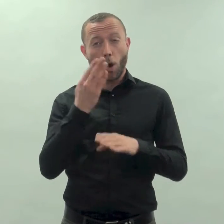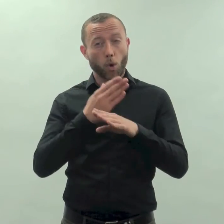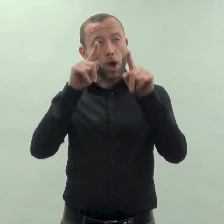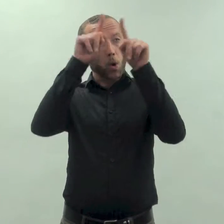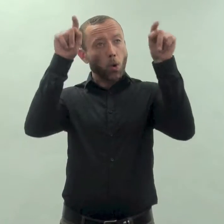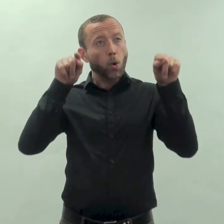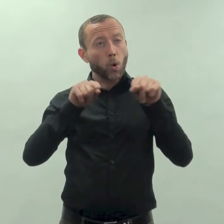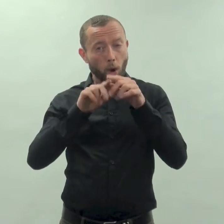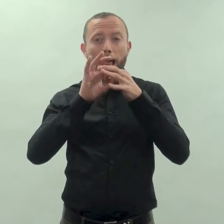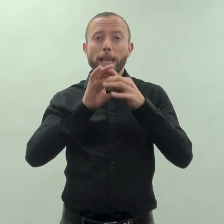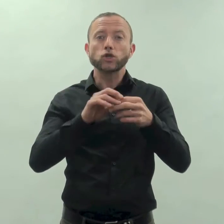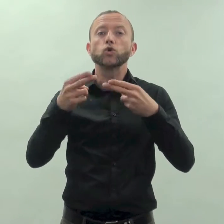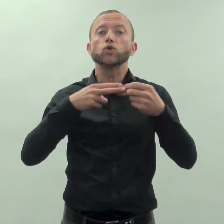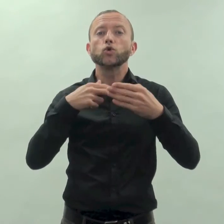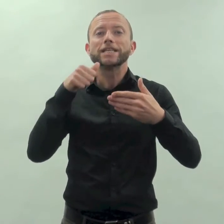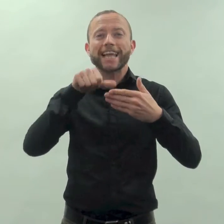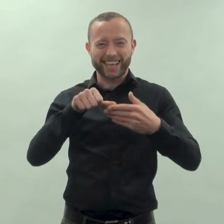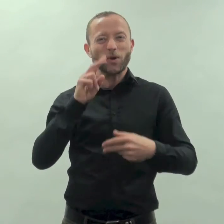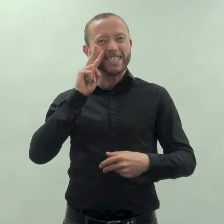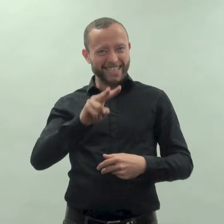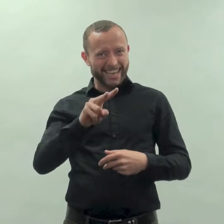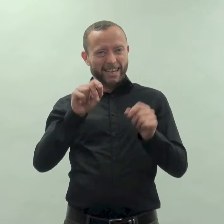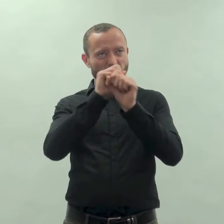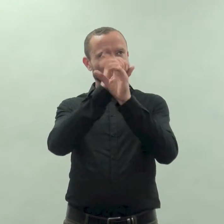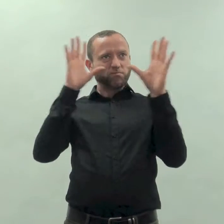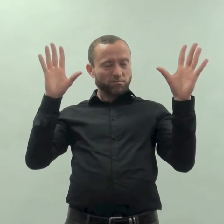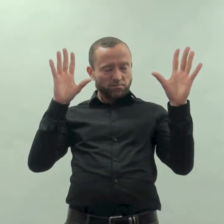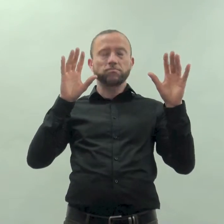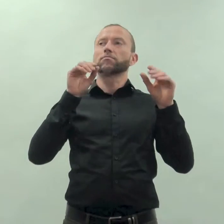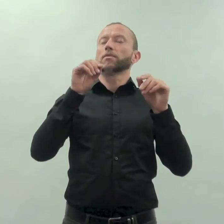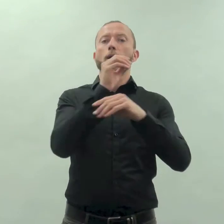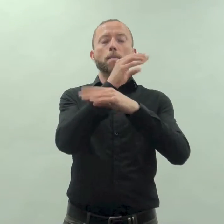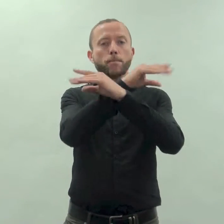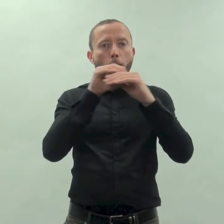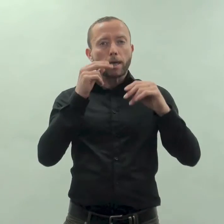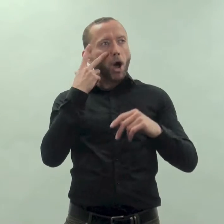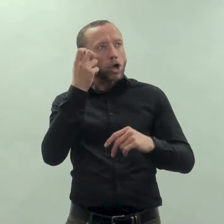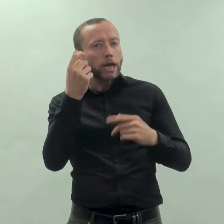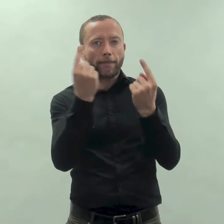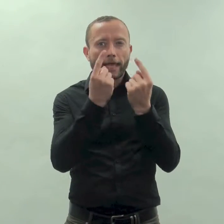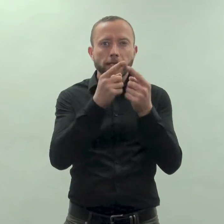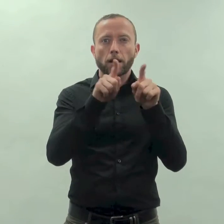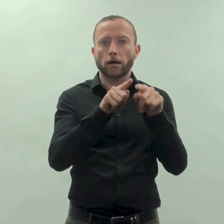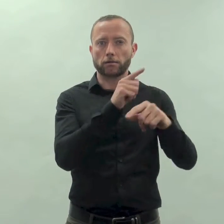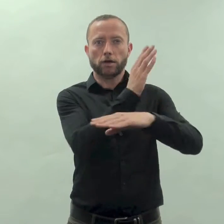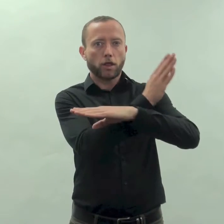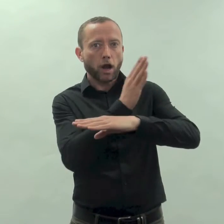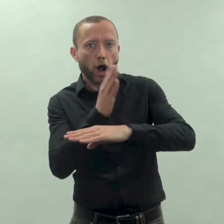The artwork, the image is available in the newsletter, which depicts iconic Birmingham landmarks such as